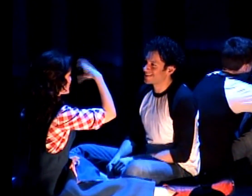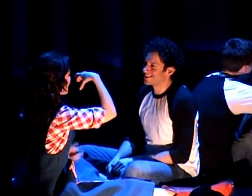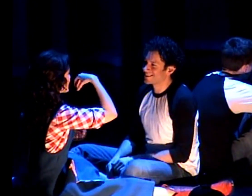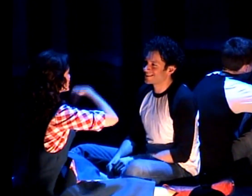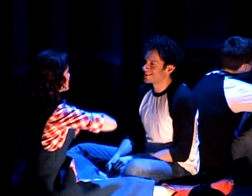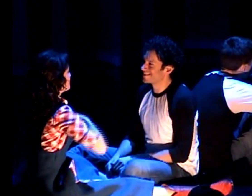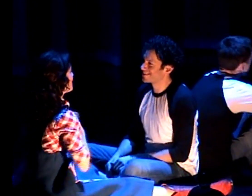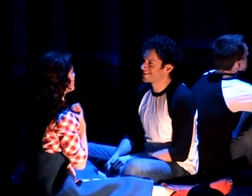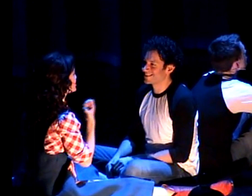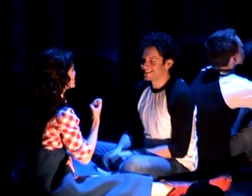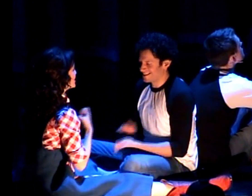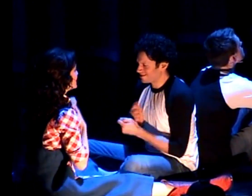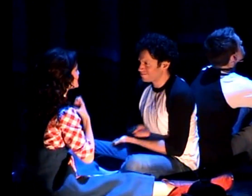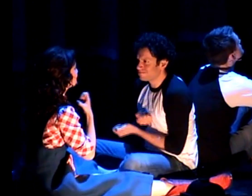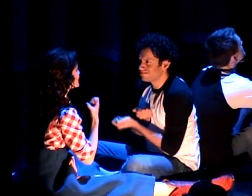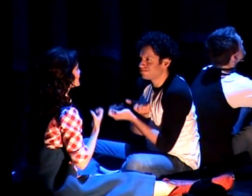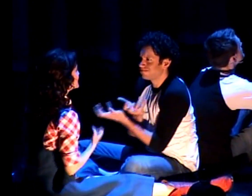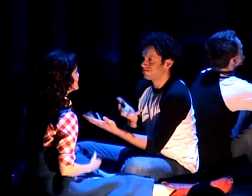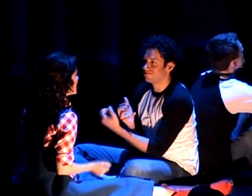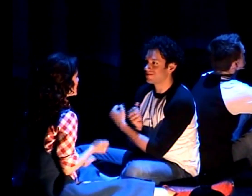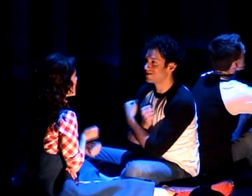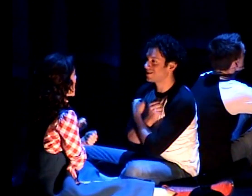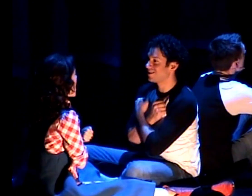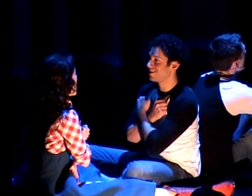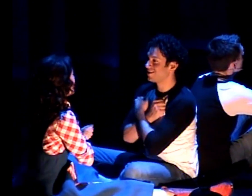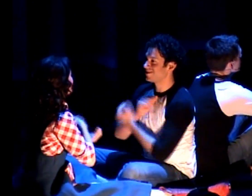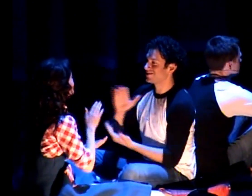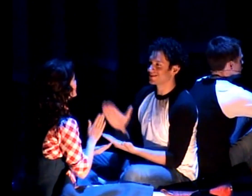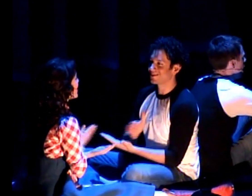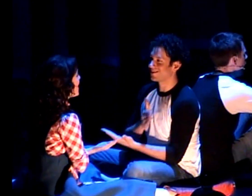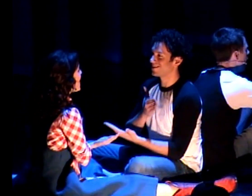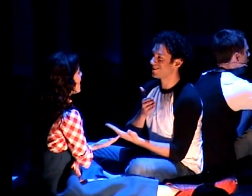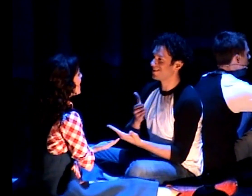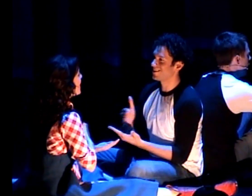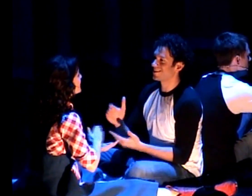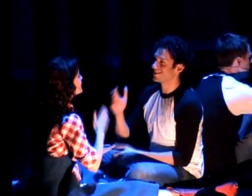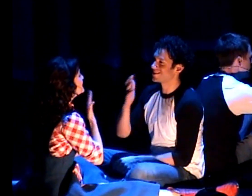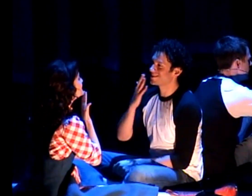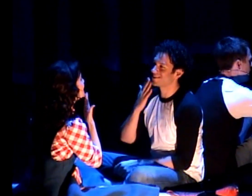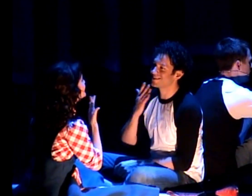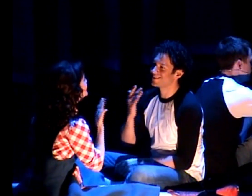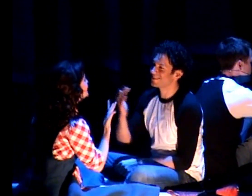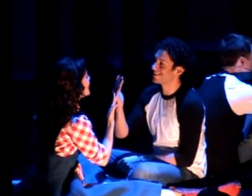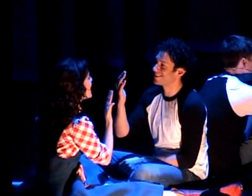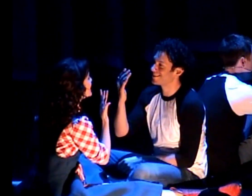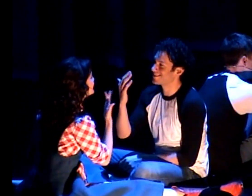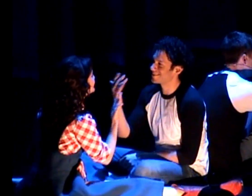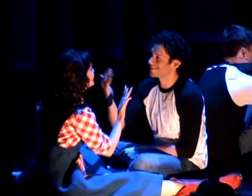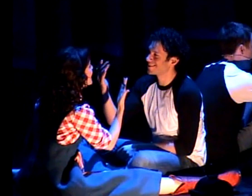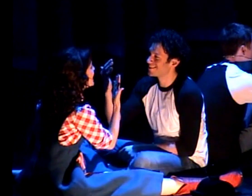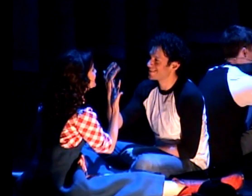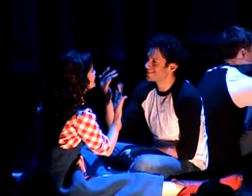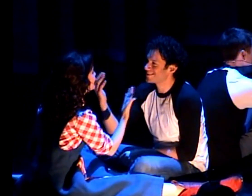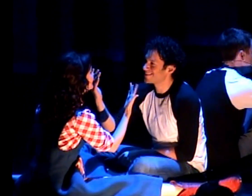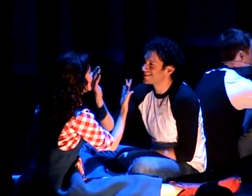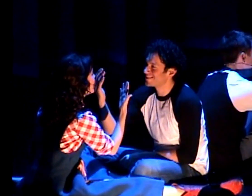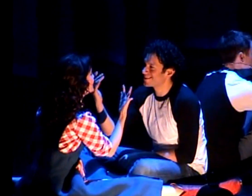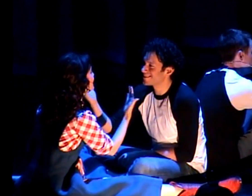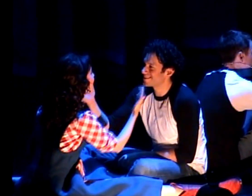the strange emotions, love song, la-la-la-la-la-la